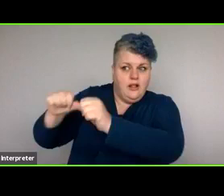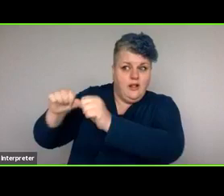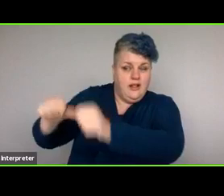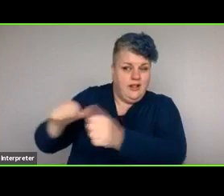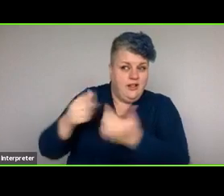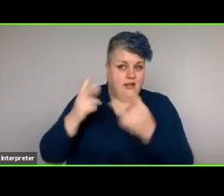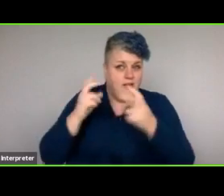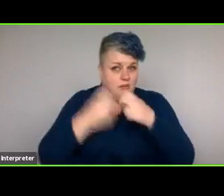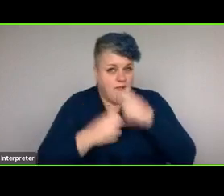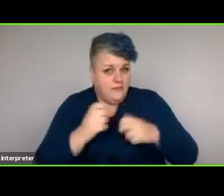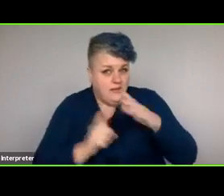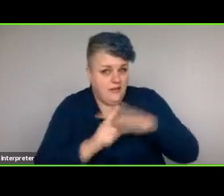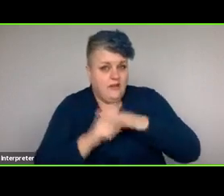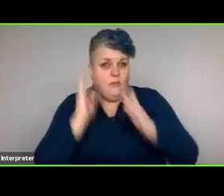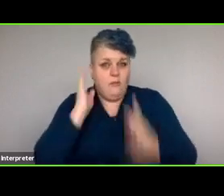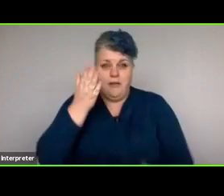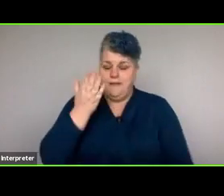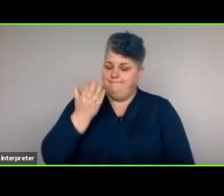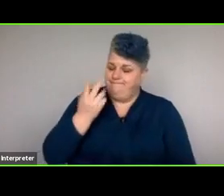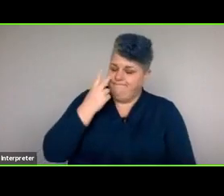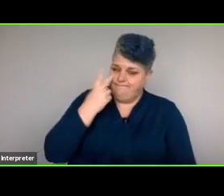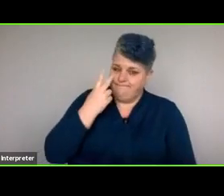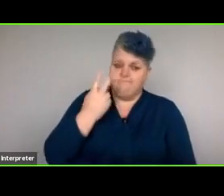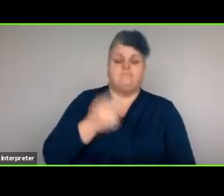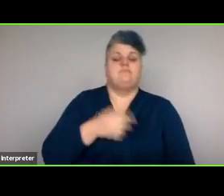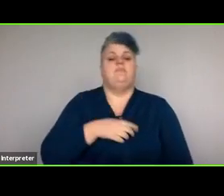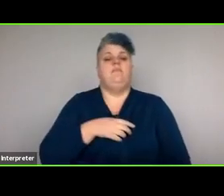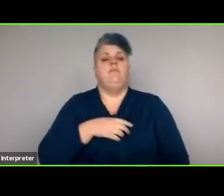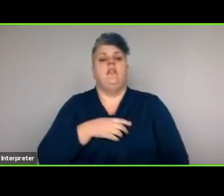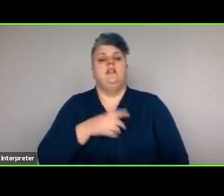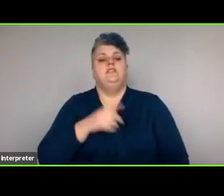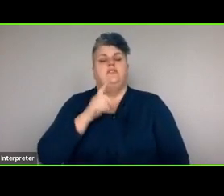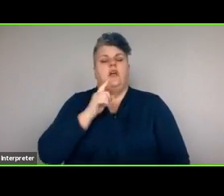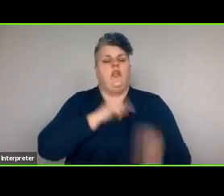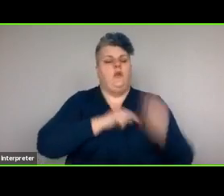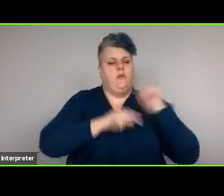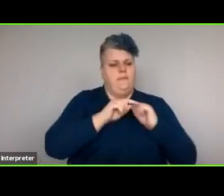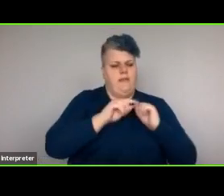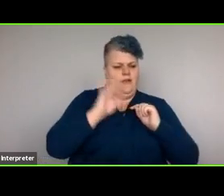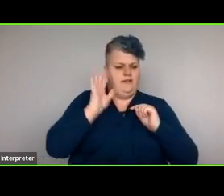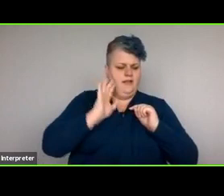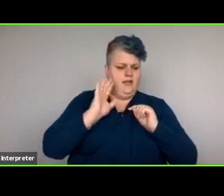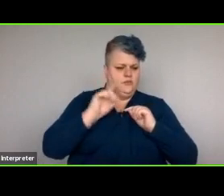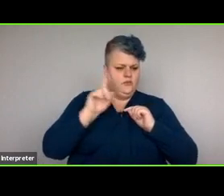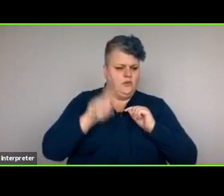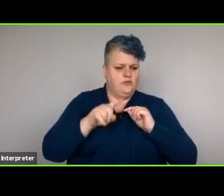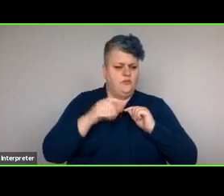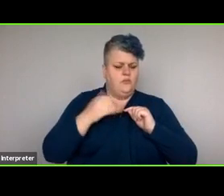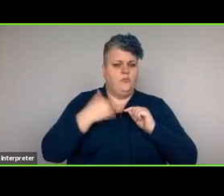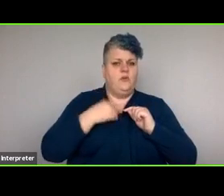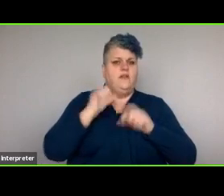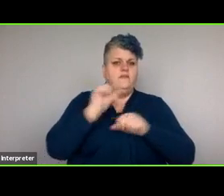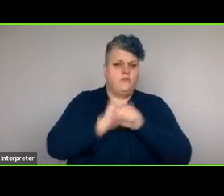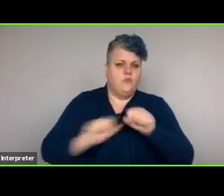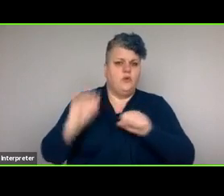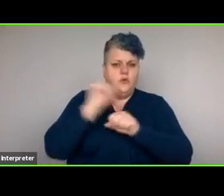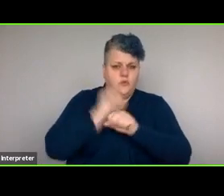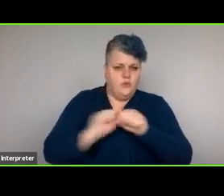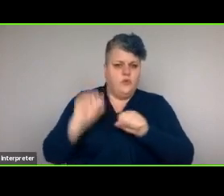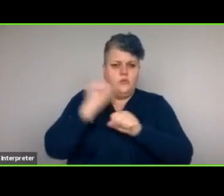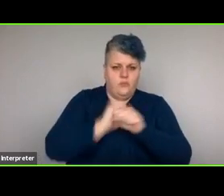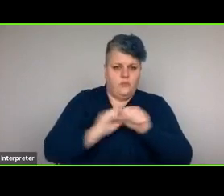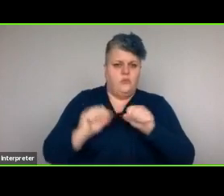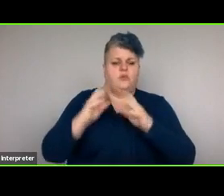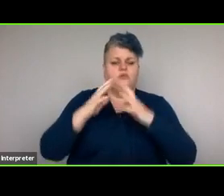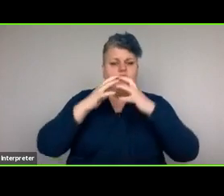that one of the great things, again, and to go back to maybe the last question, is that, we have worked really hard in this community to break down a lot